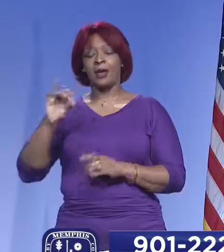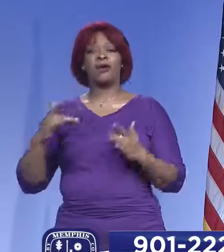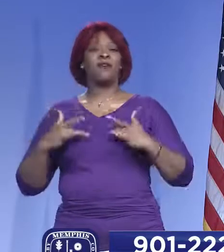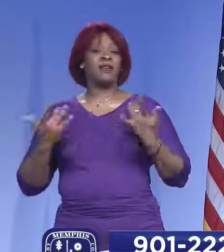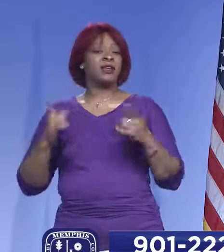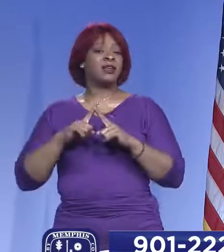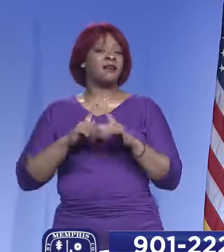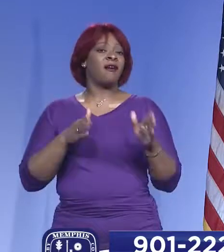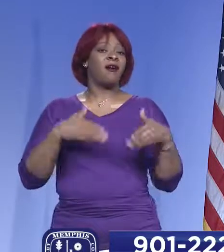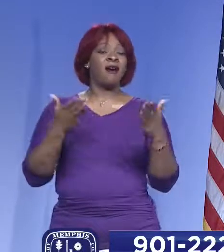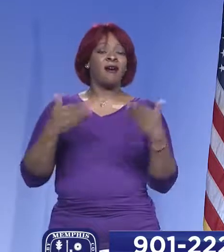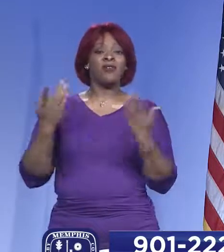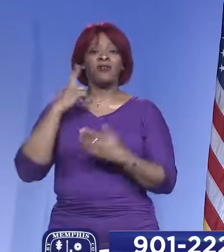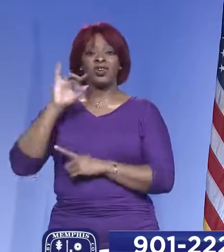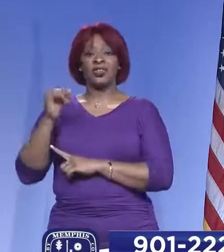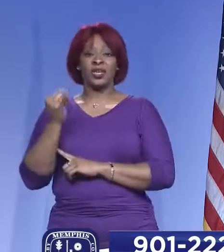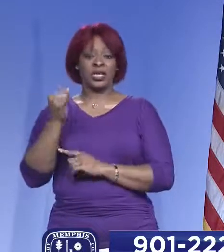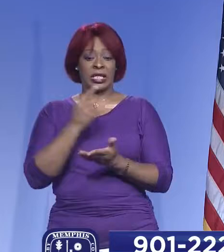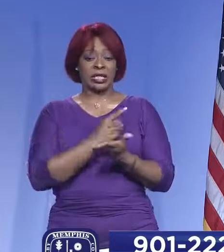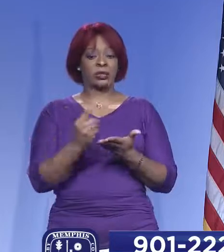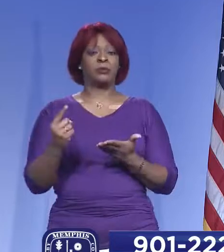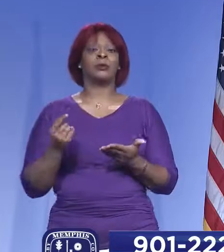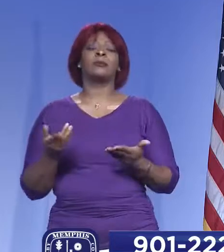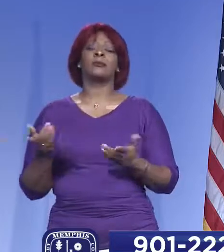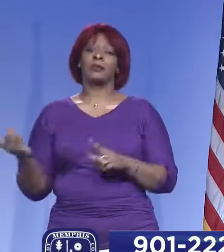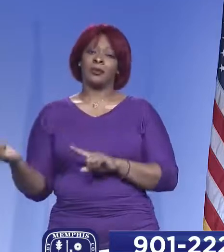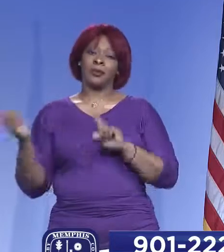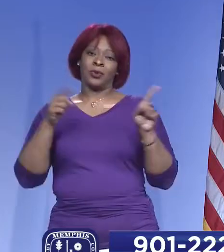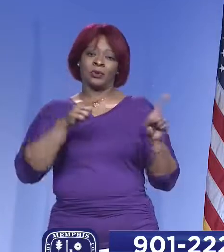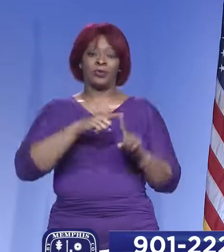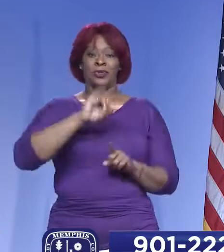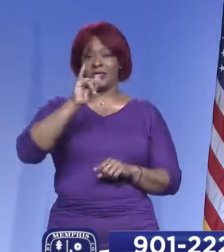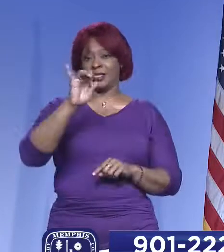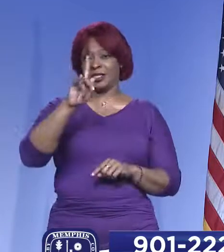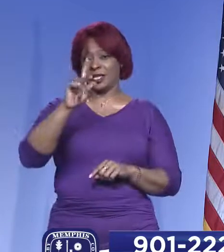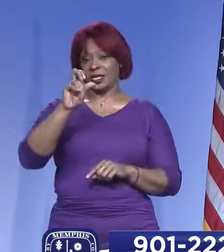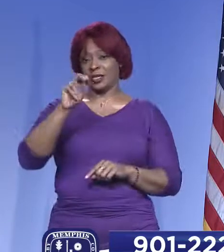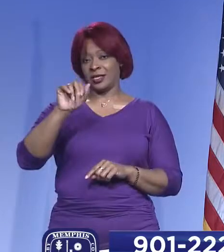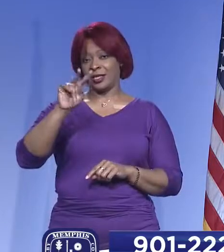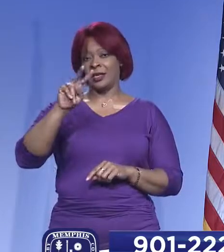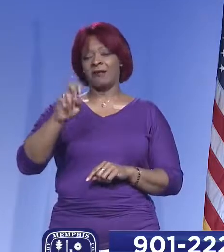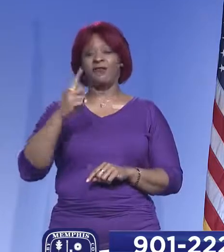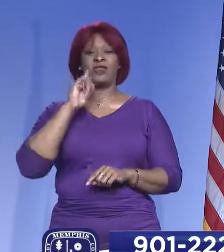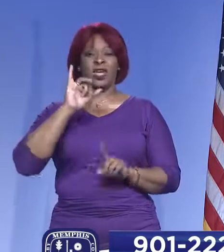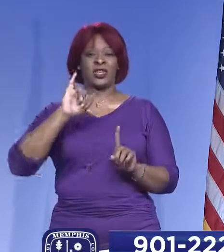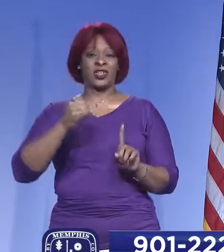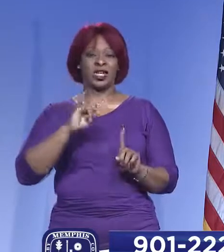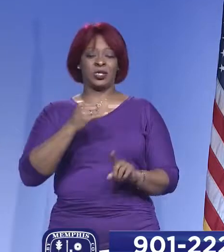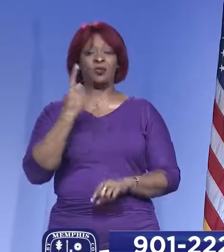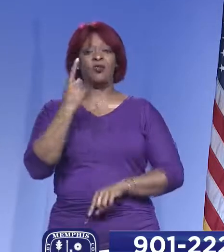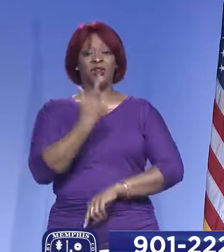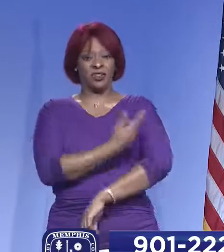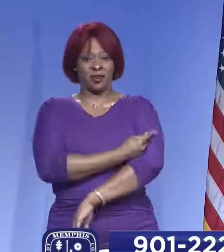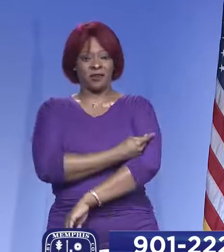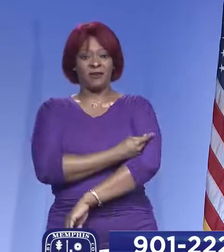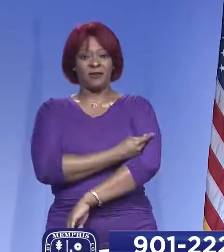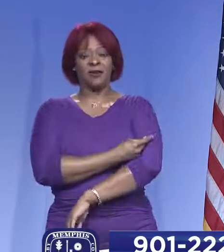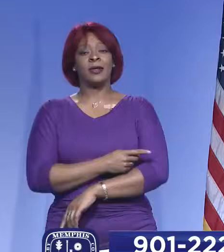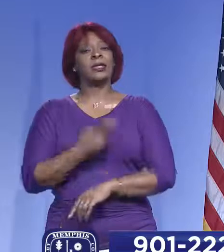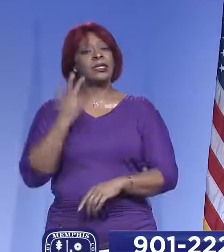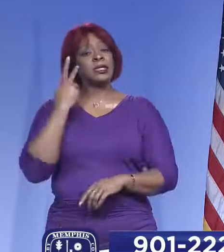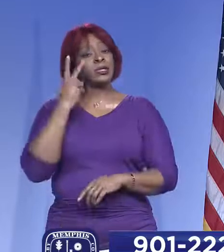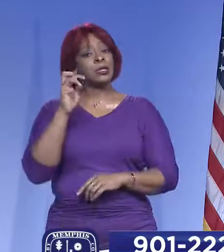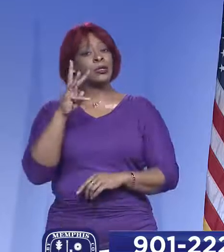of J&J throughout the week, come on out to the Jackson Avenue site for J&J. You've seen in the news